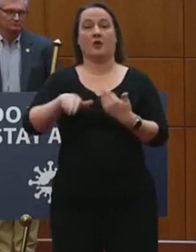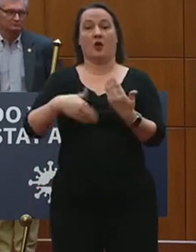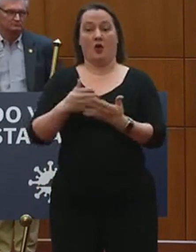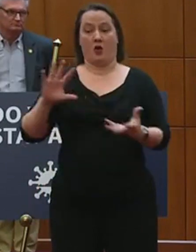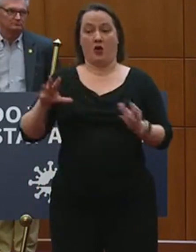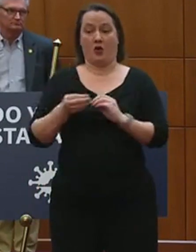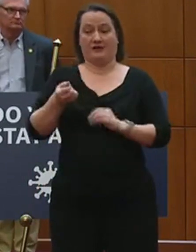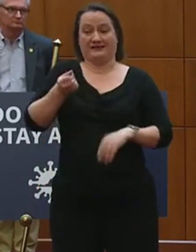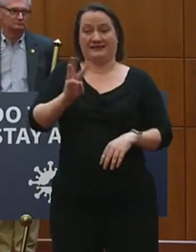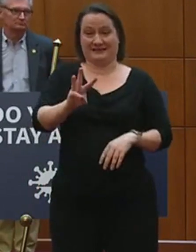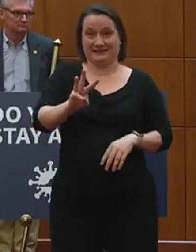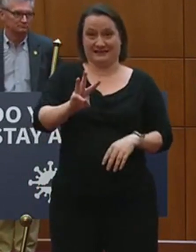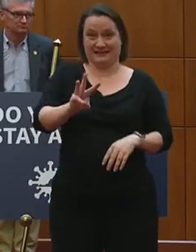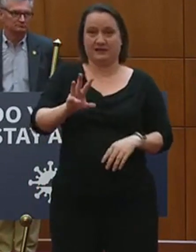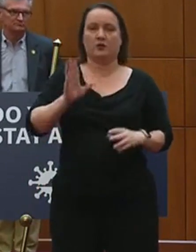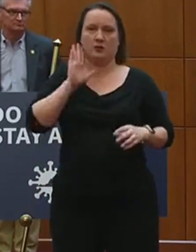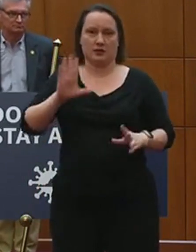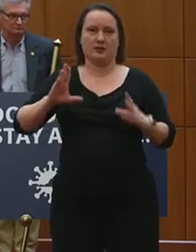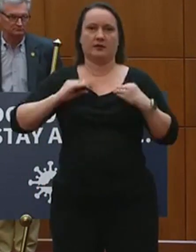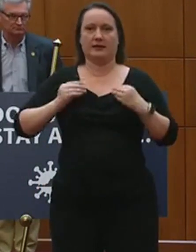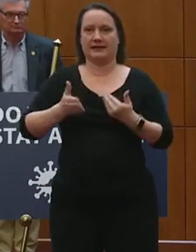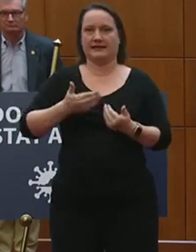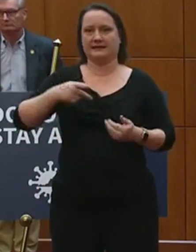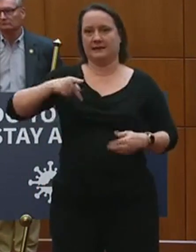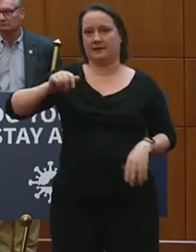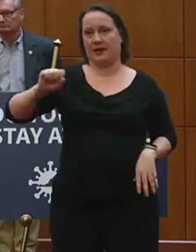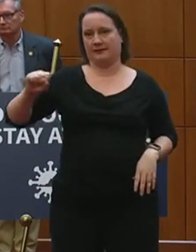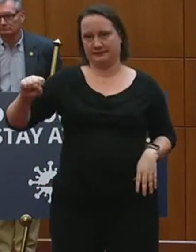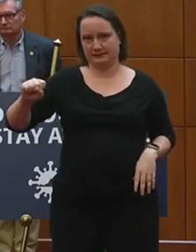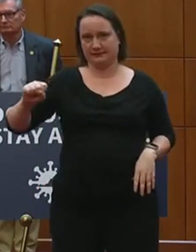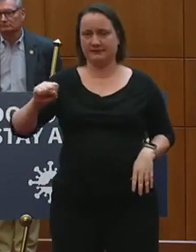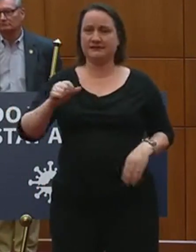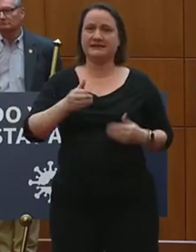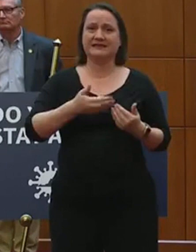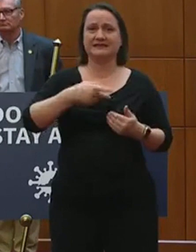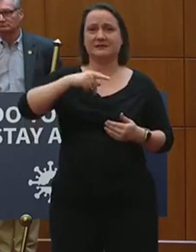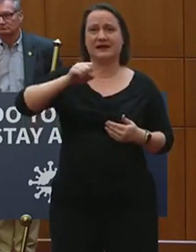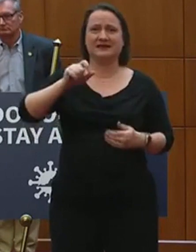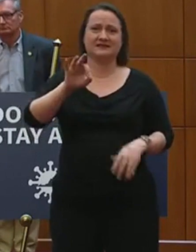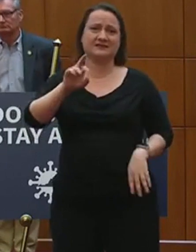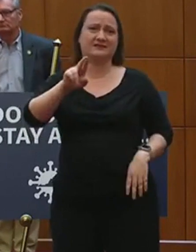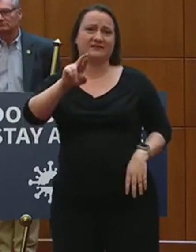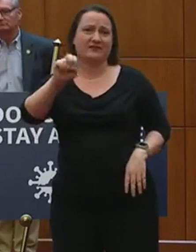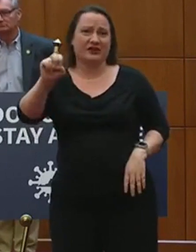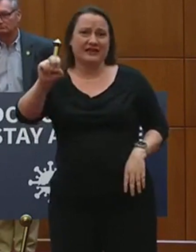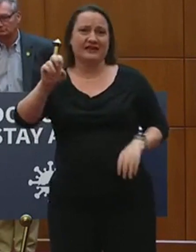16 except Easy Pass. Easy Pass is free. You can go to